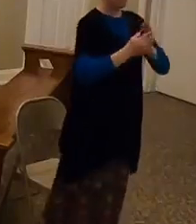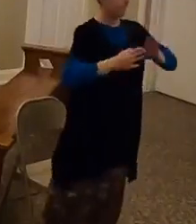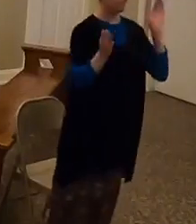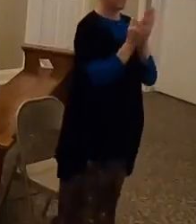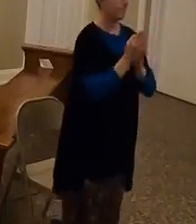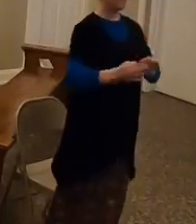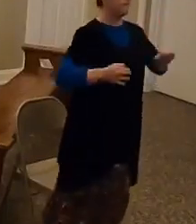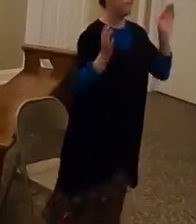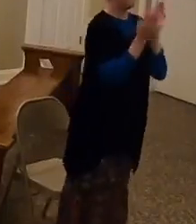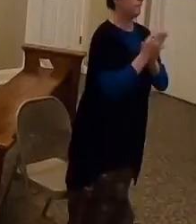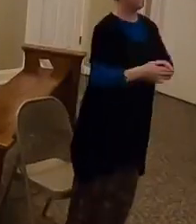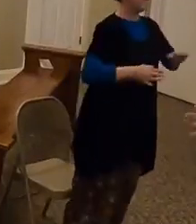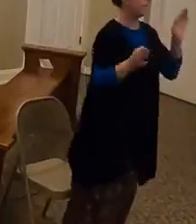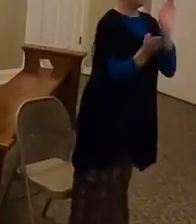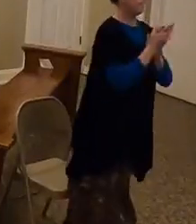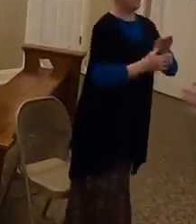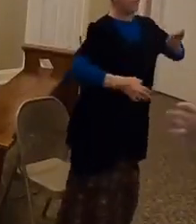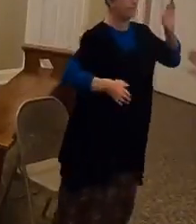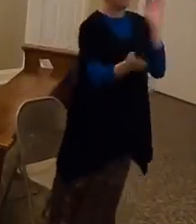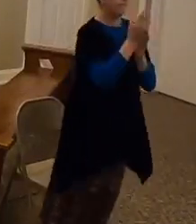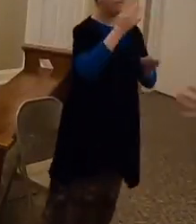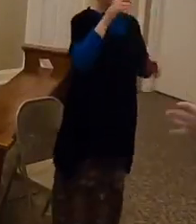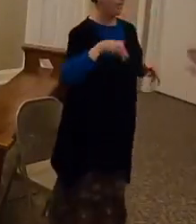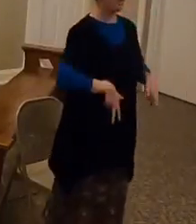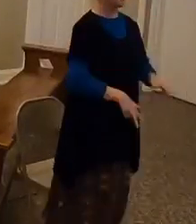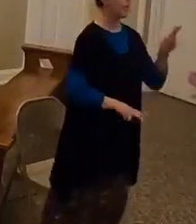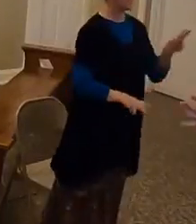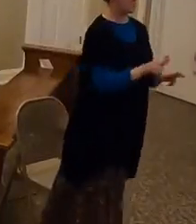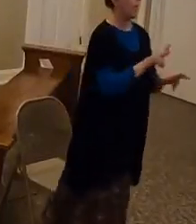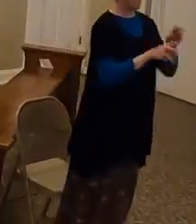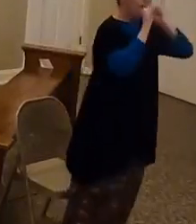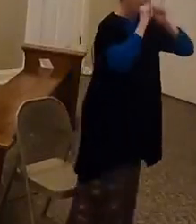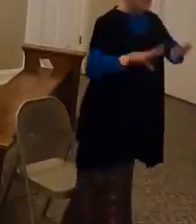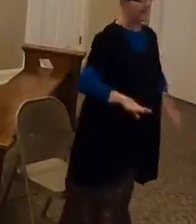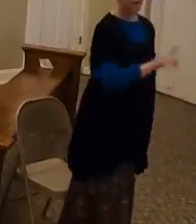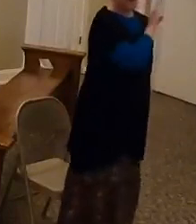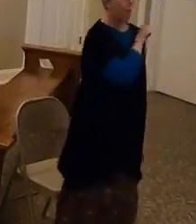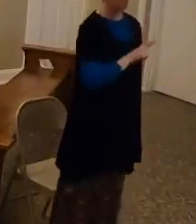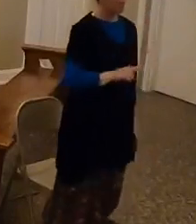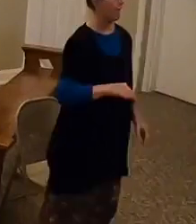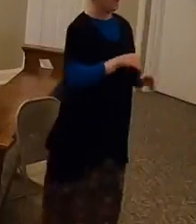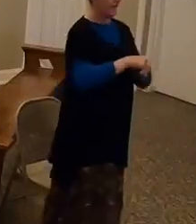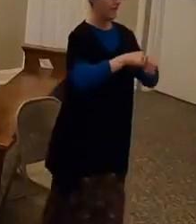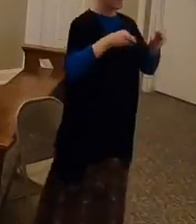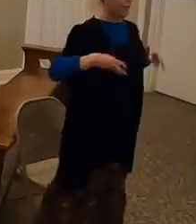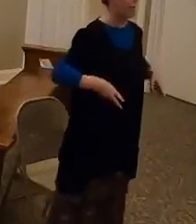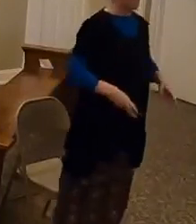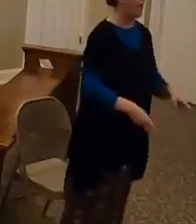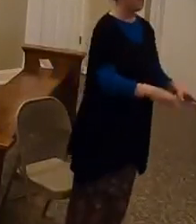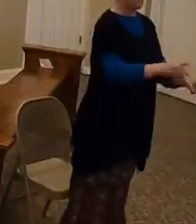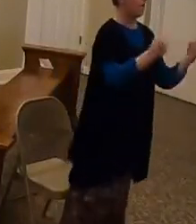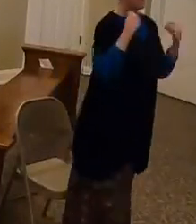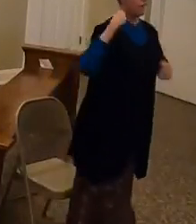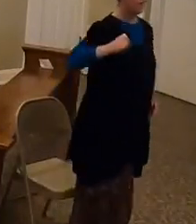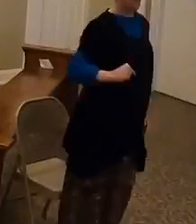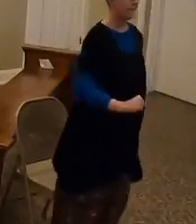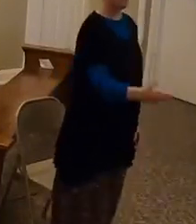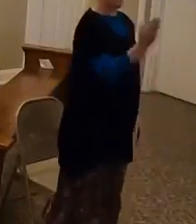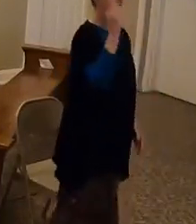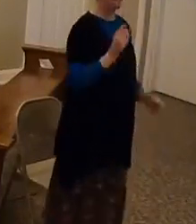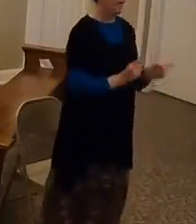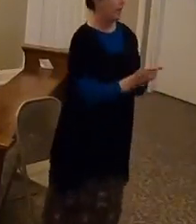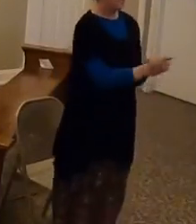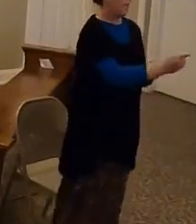yes, yes. Aha. Woo. Every walk that's been, Lord, in the way that